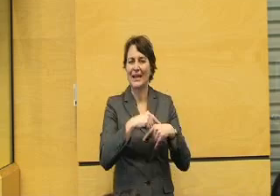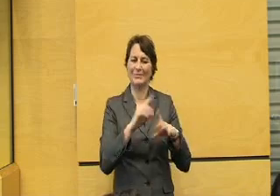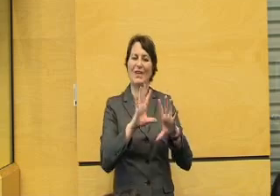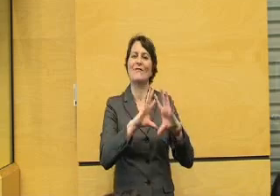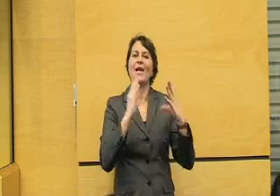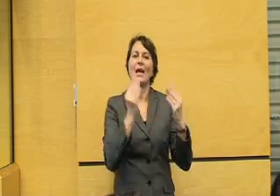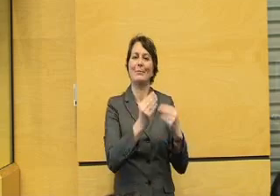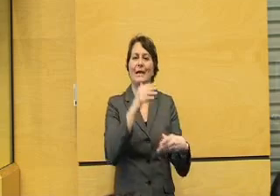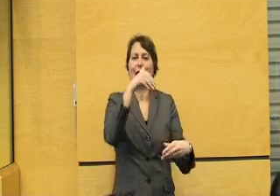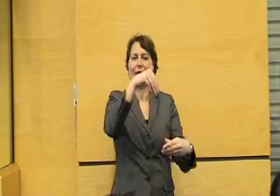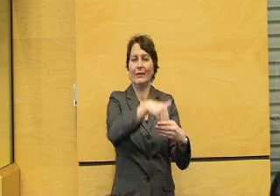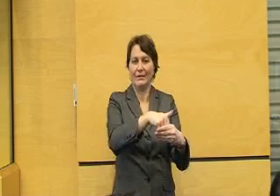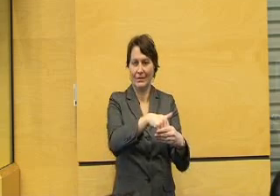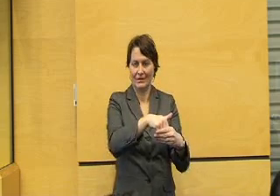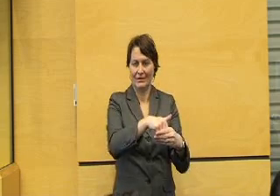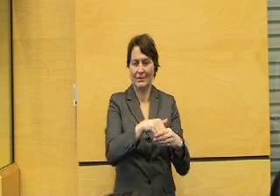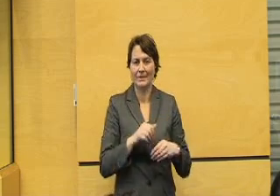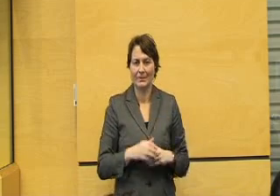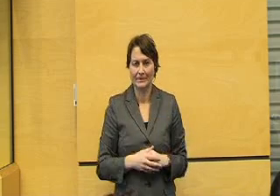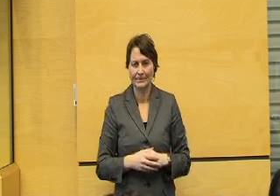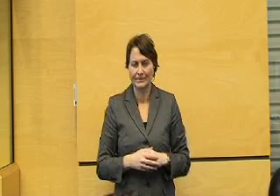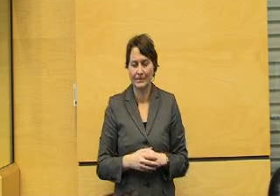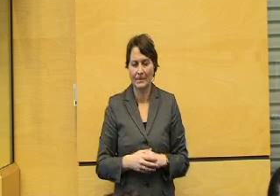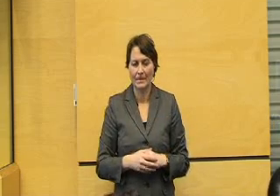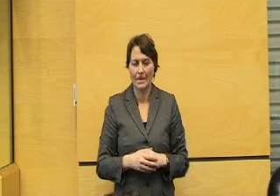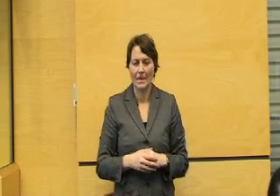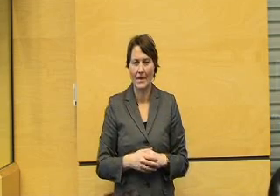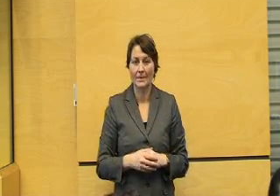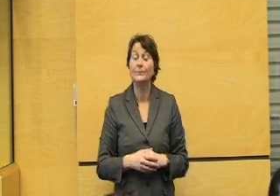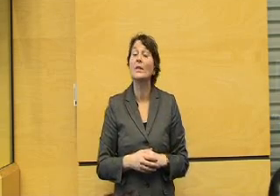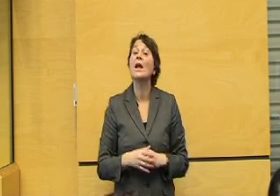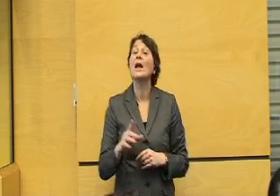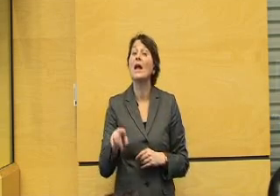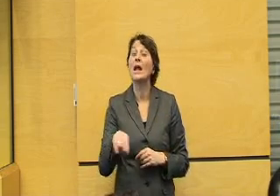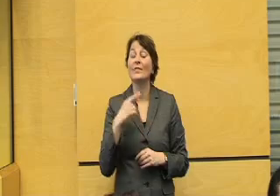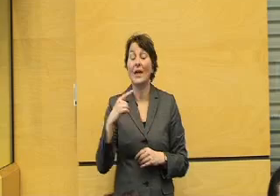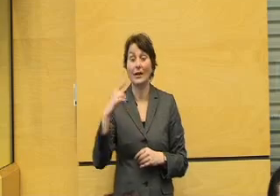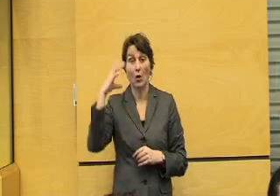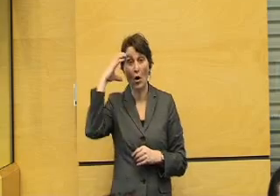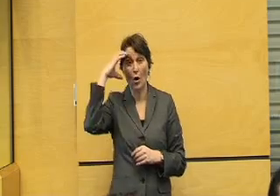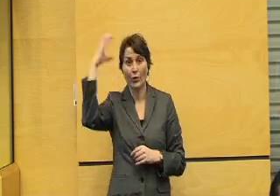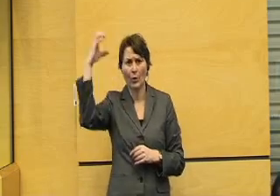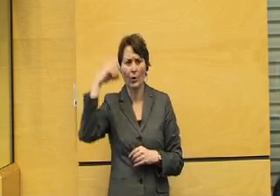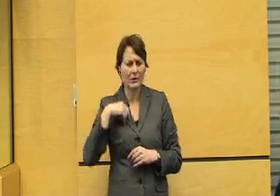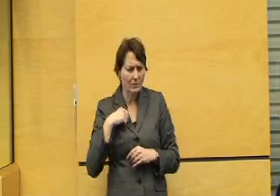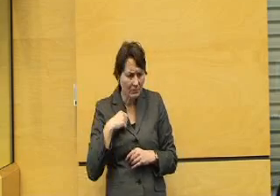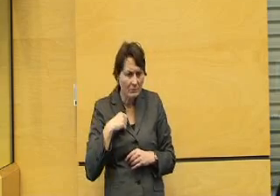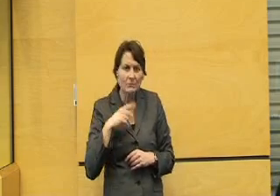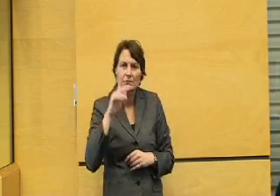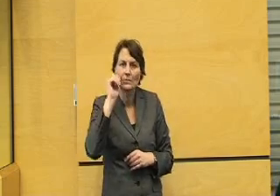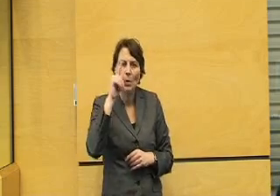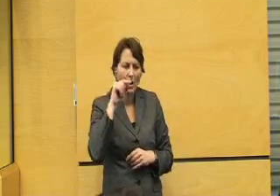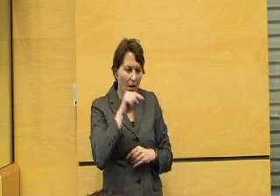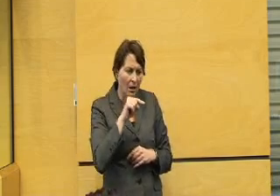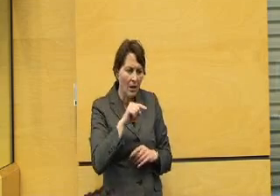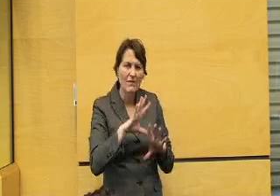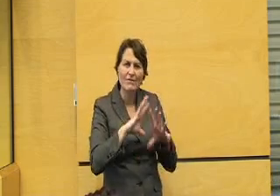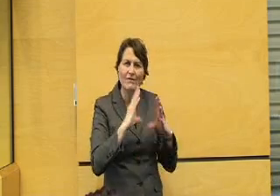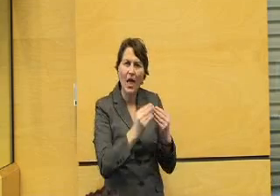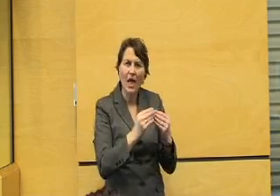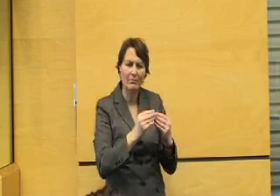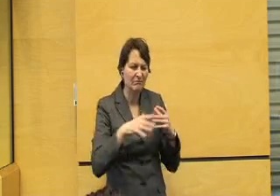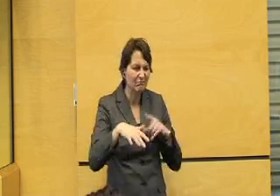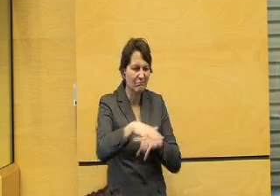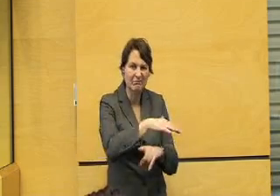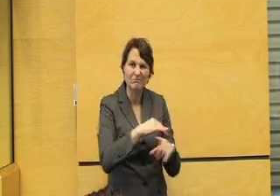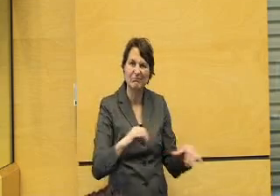environment where, when the relevant authorities become aware of the situation,